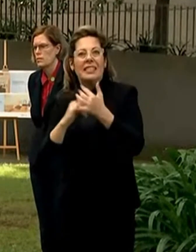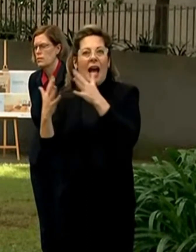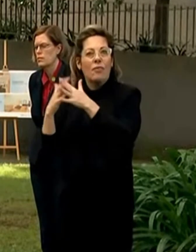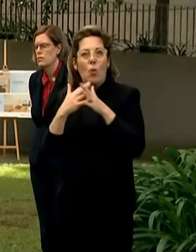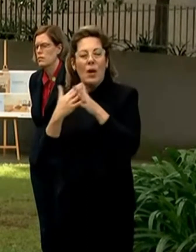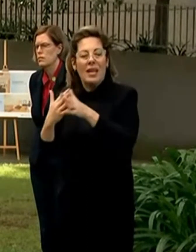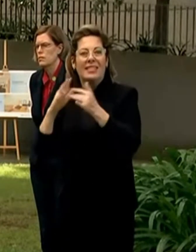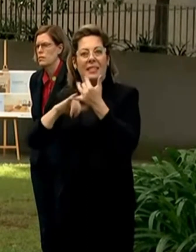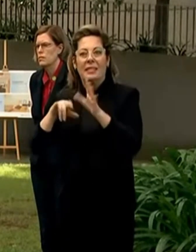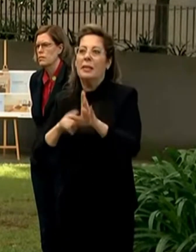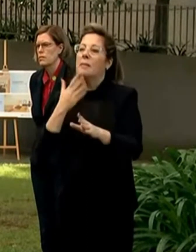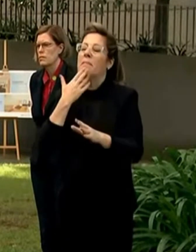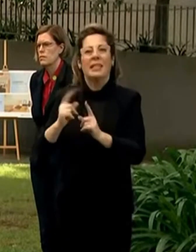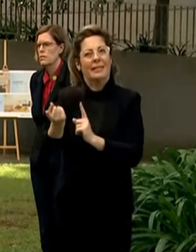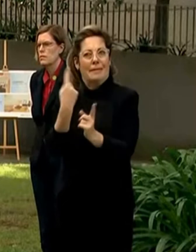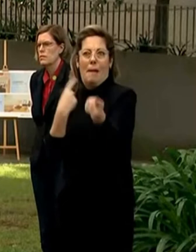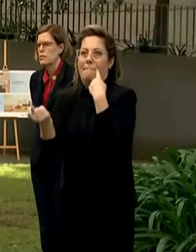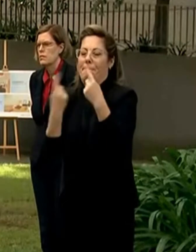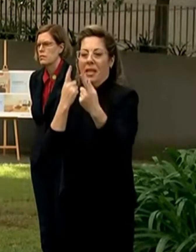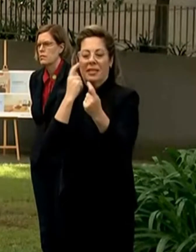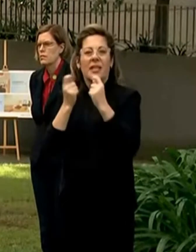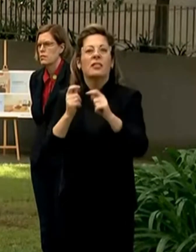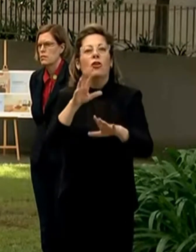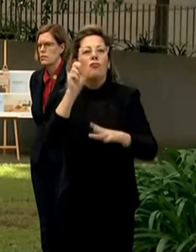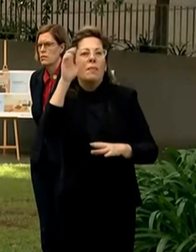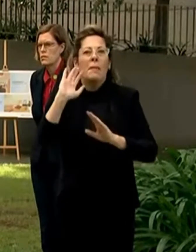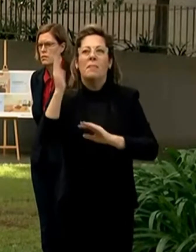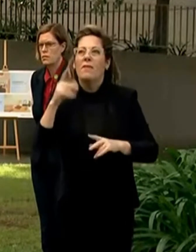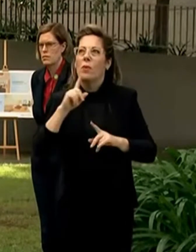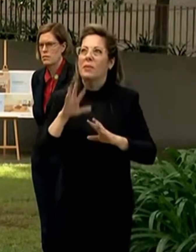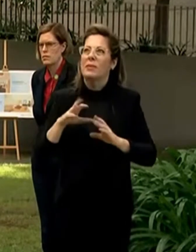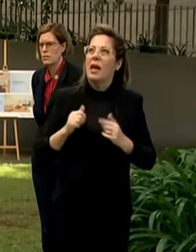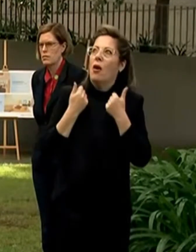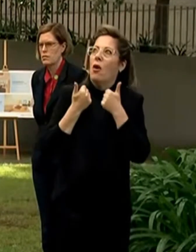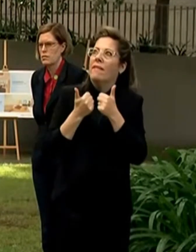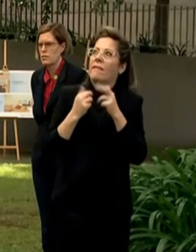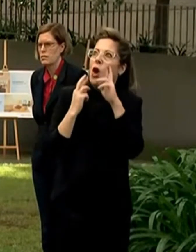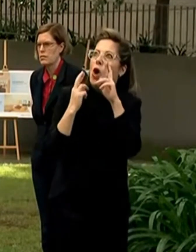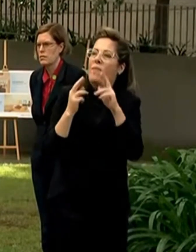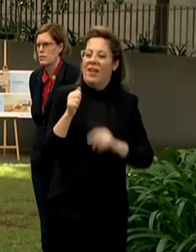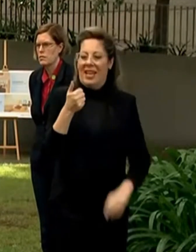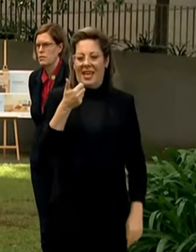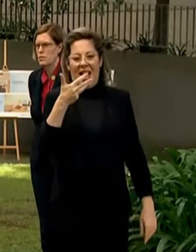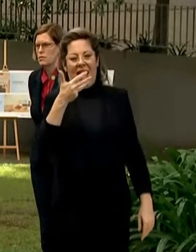Thank you to those that have. Our testing rates, remember how we used to say 8,000 is a good rate to get tested every day? We're now at around